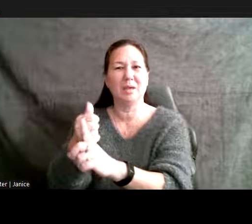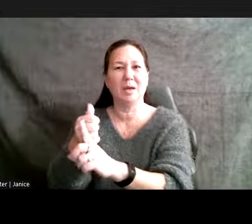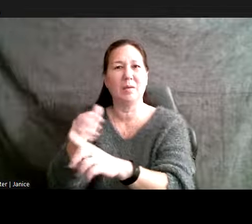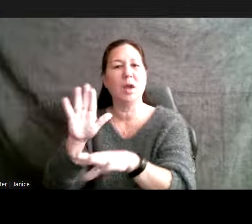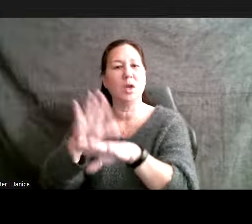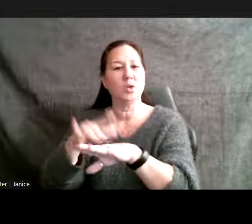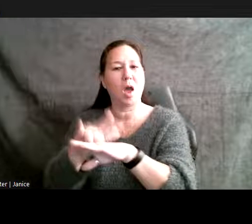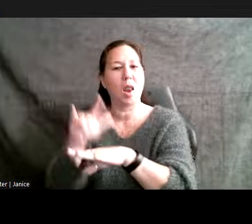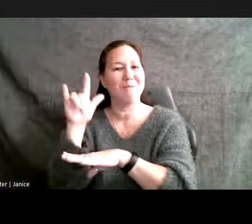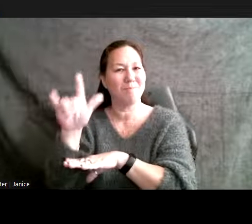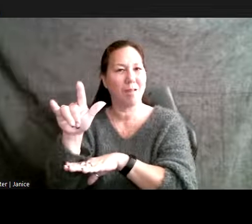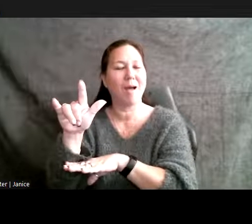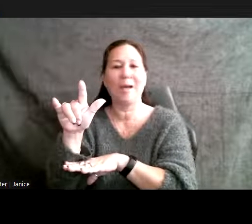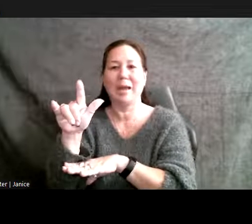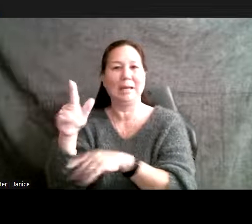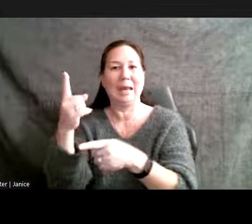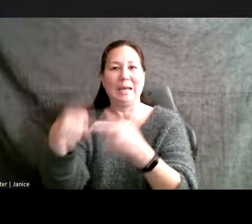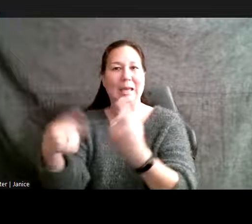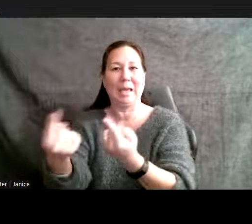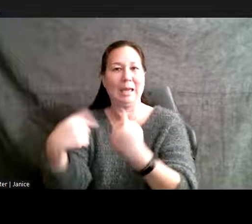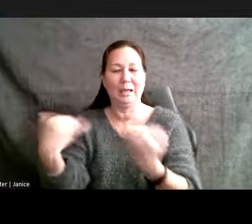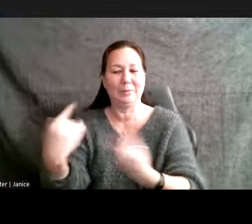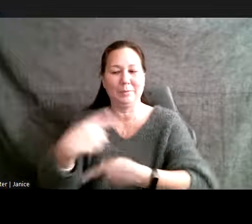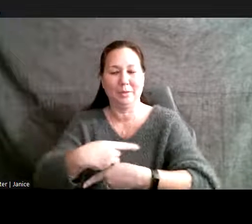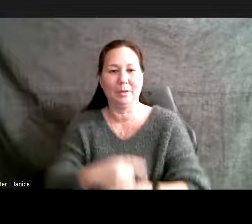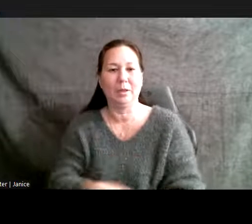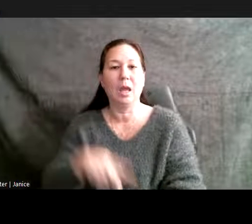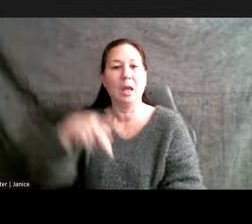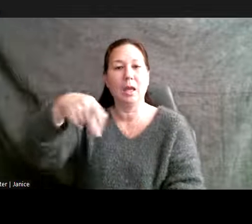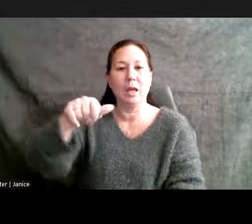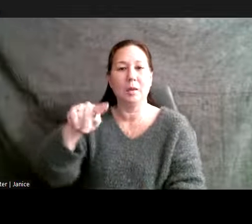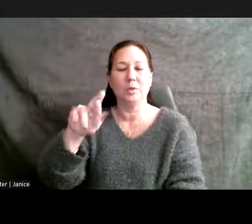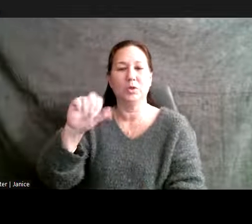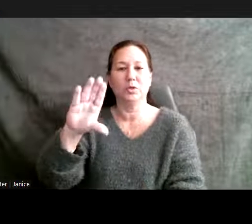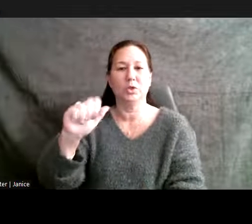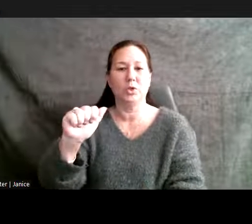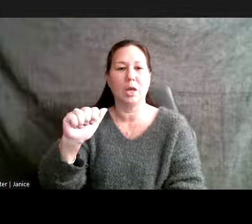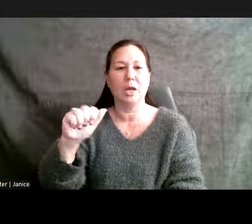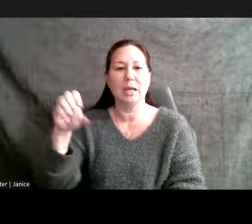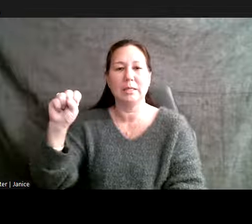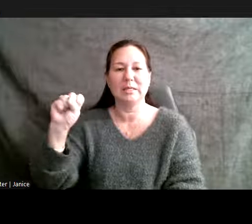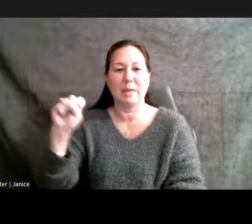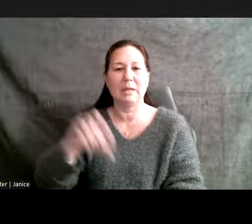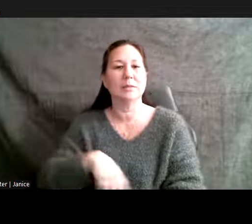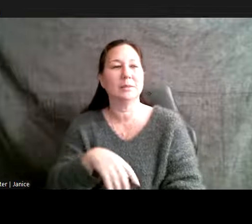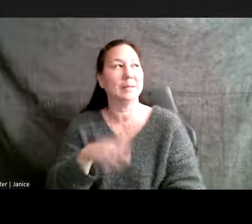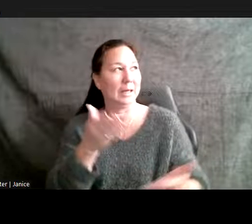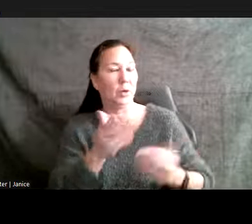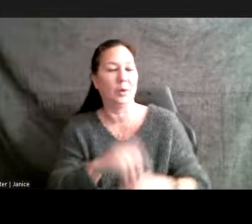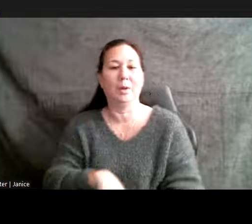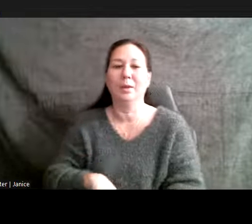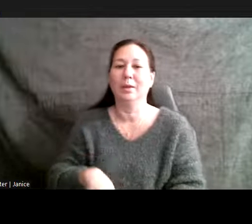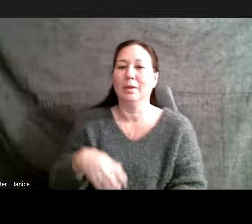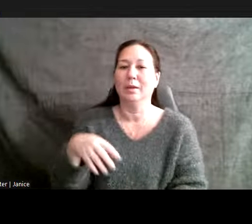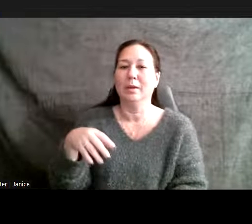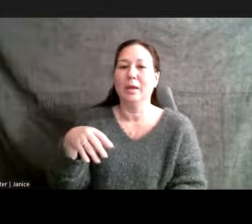right now and won't be able to attend today. Patricia Spence, please. Here. Thank you, Pat. And Ari